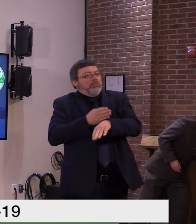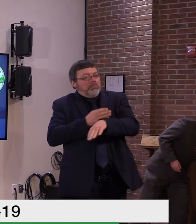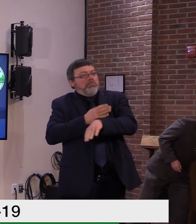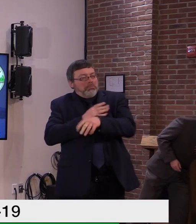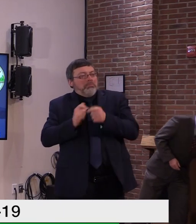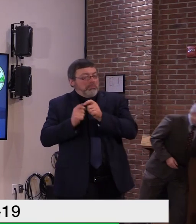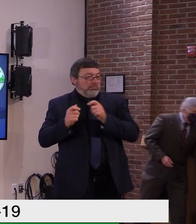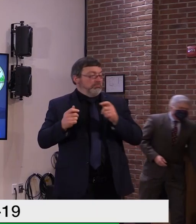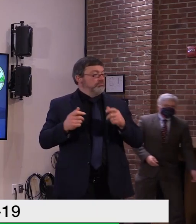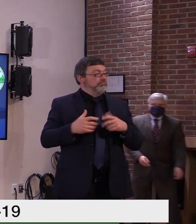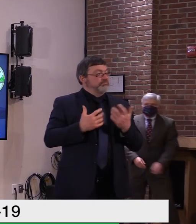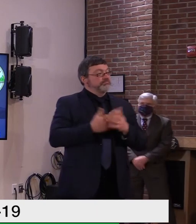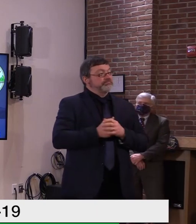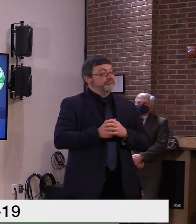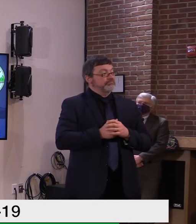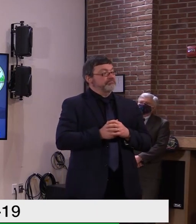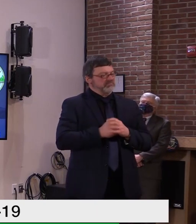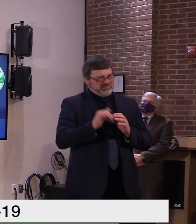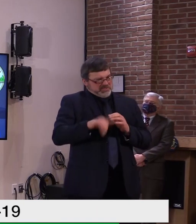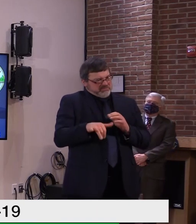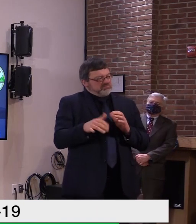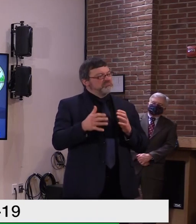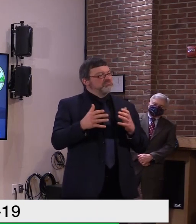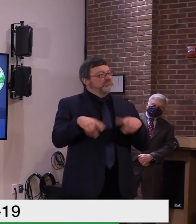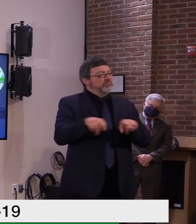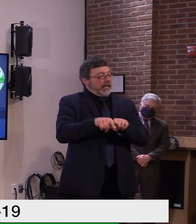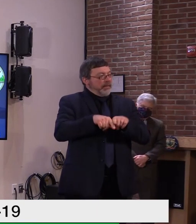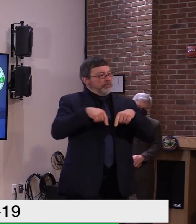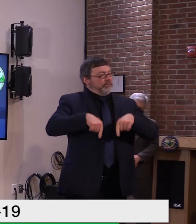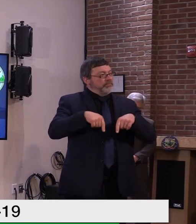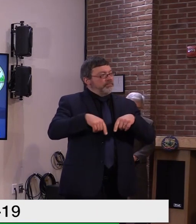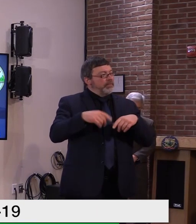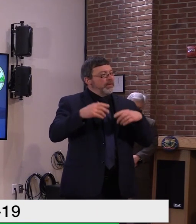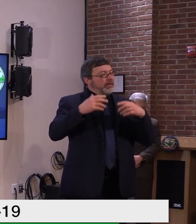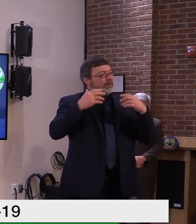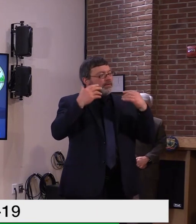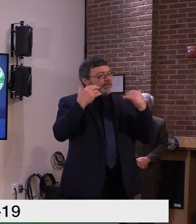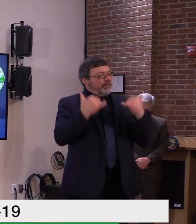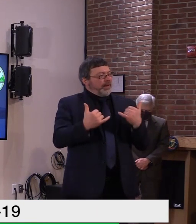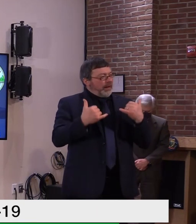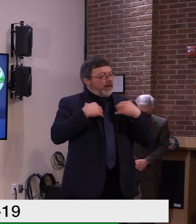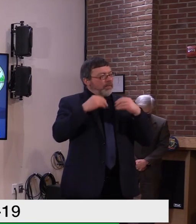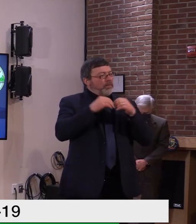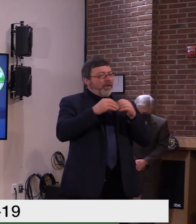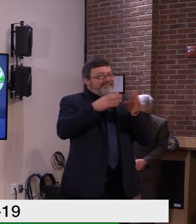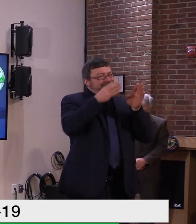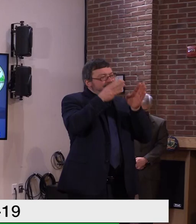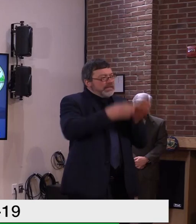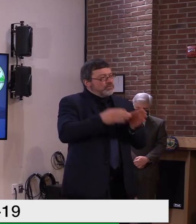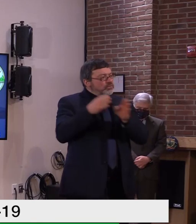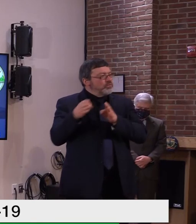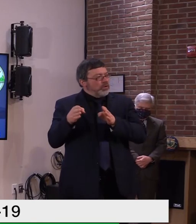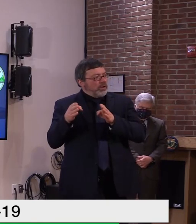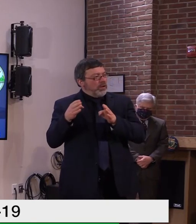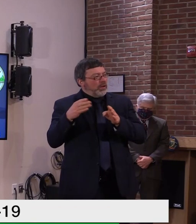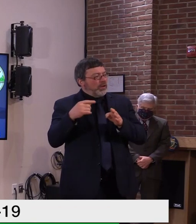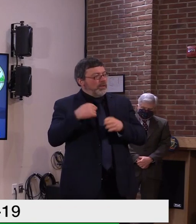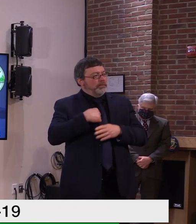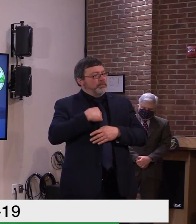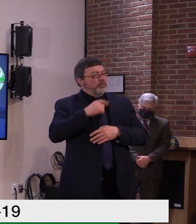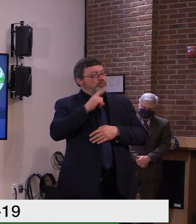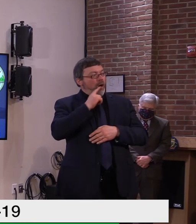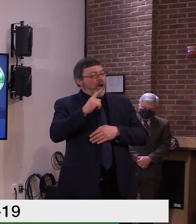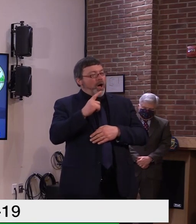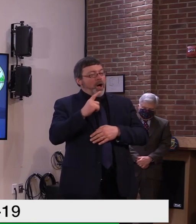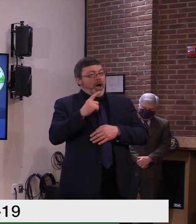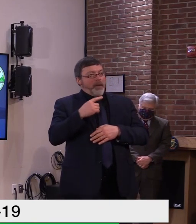has found maybe a new appreciation for what we've lost. And that could be maybe a loved one, but it